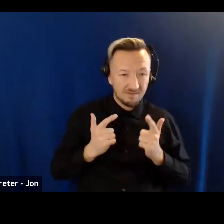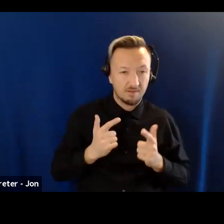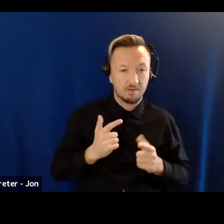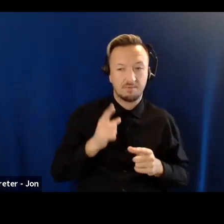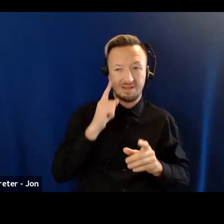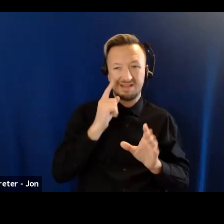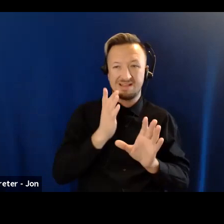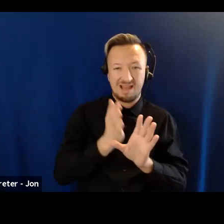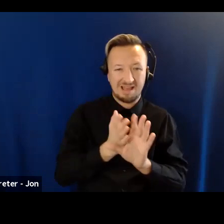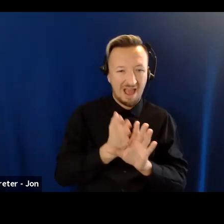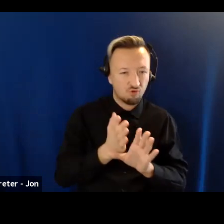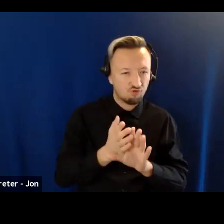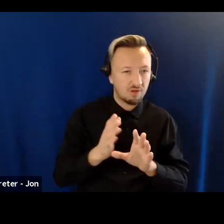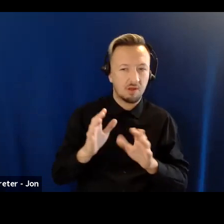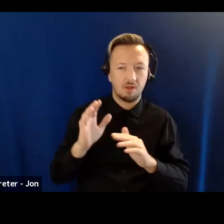psychiatric facilities,